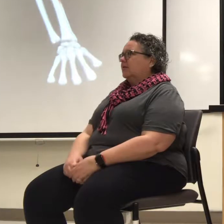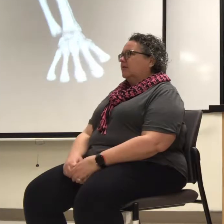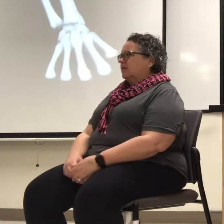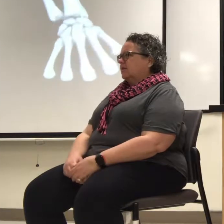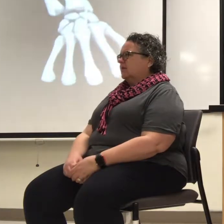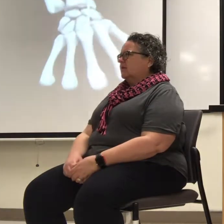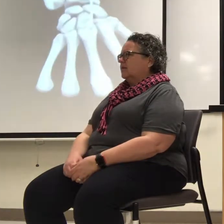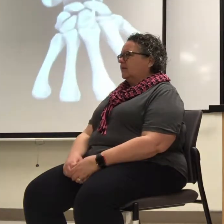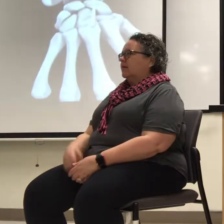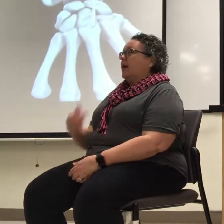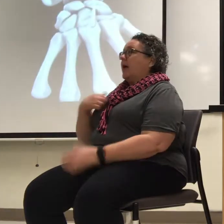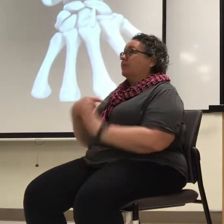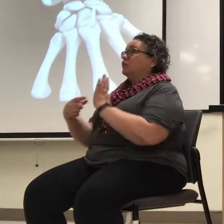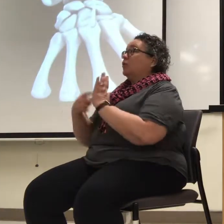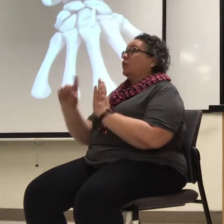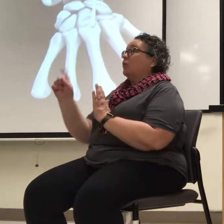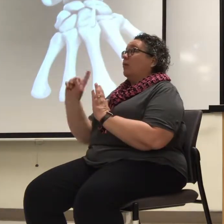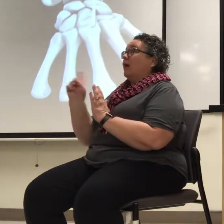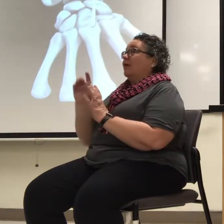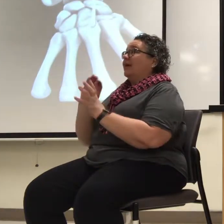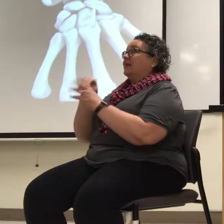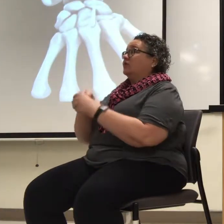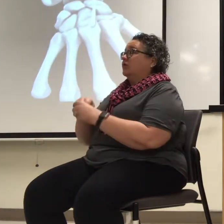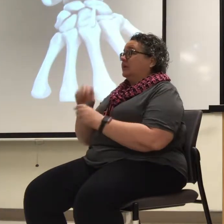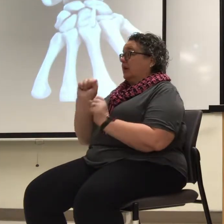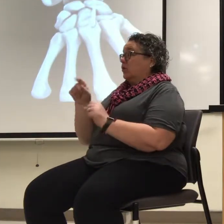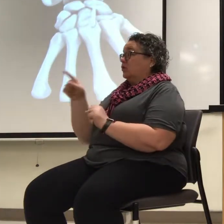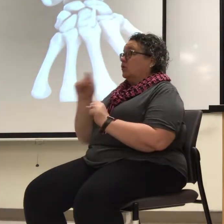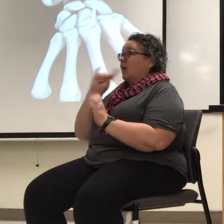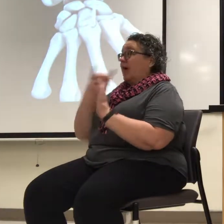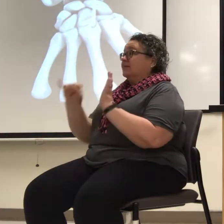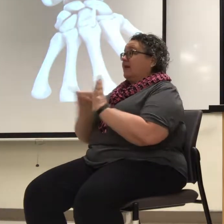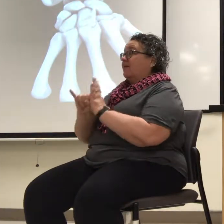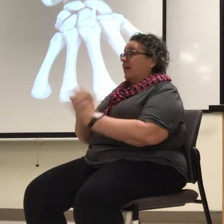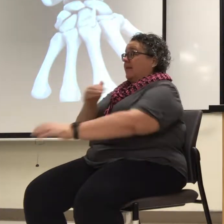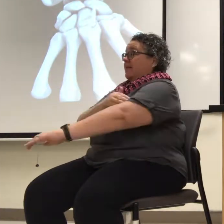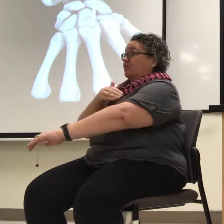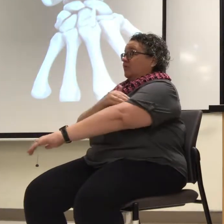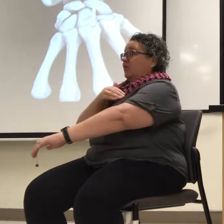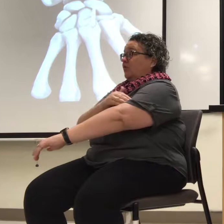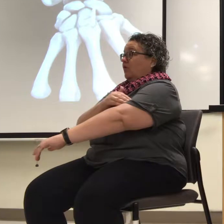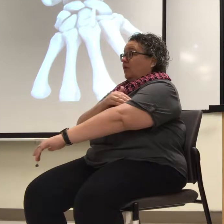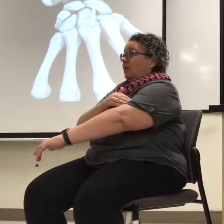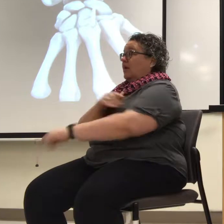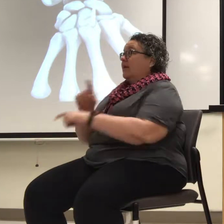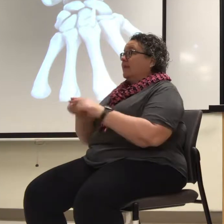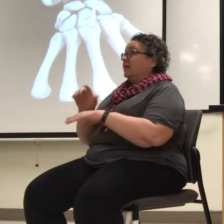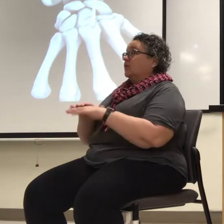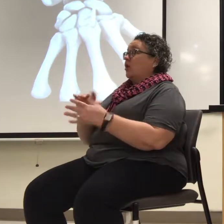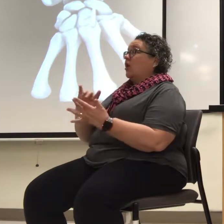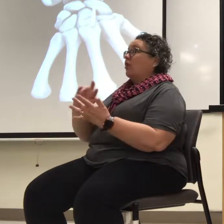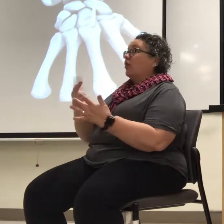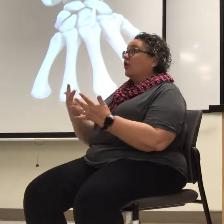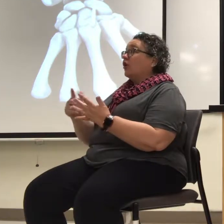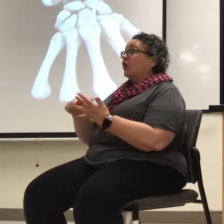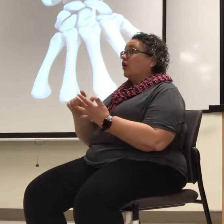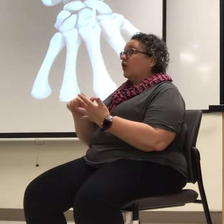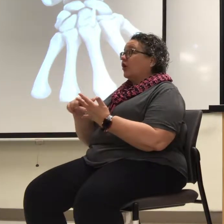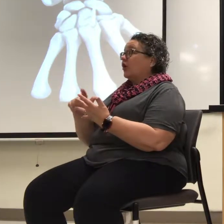I'm just going to show you where it inserts. You know, could you identify the muscle? What's the muscle that inserts base of third metacarpal?